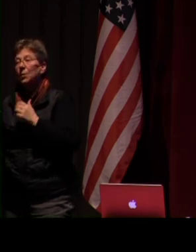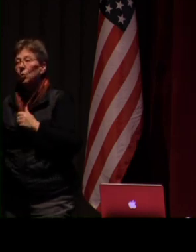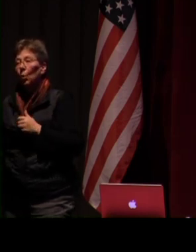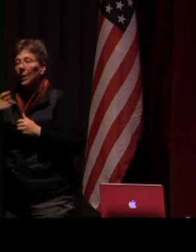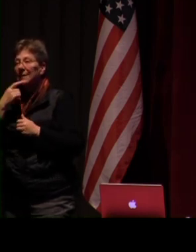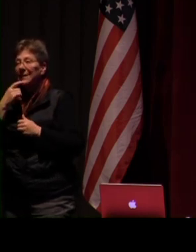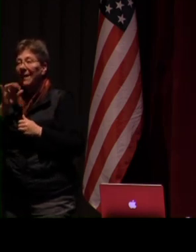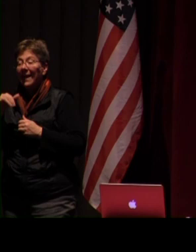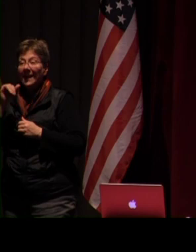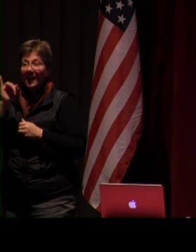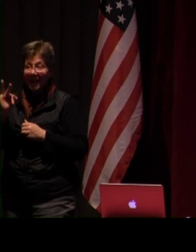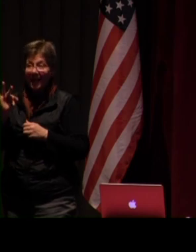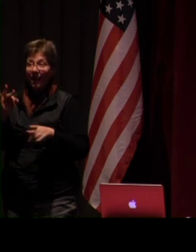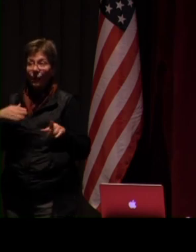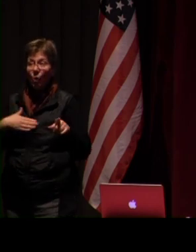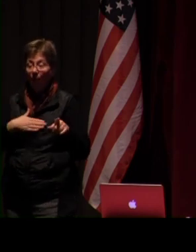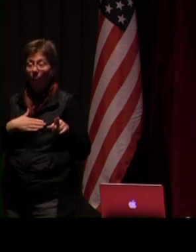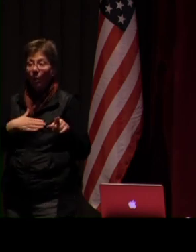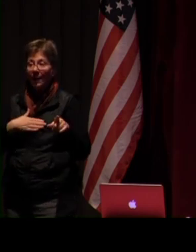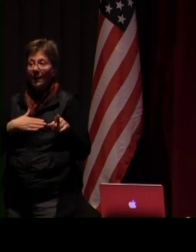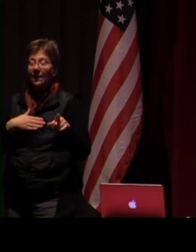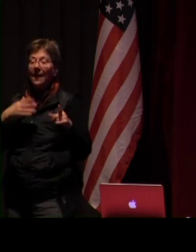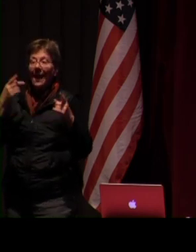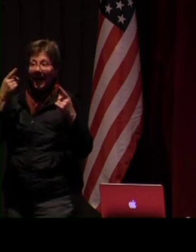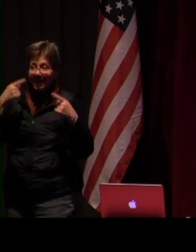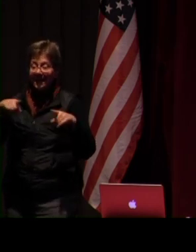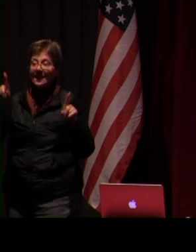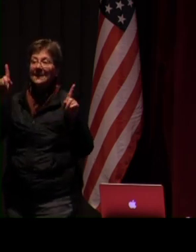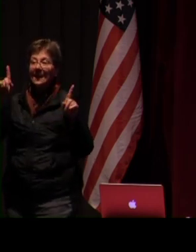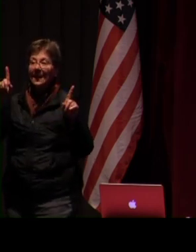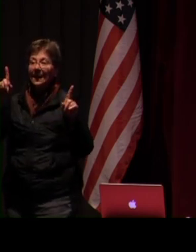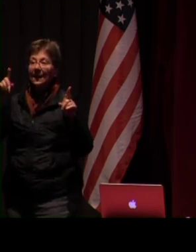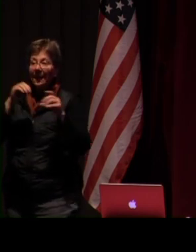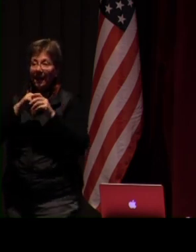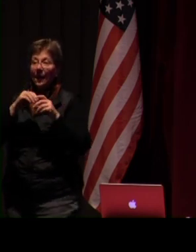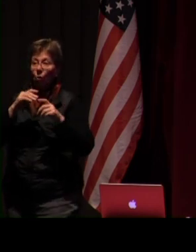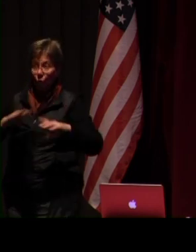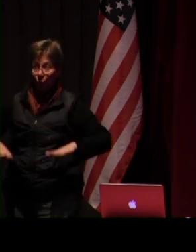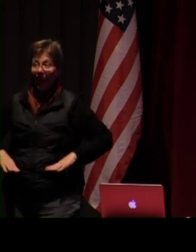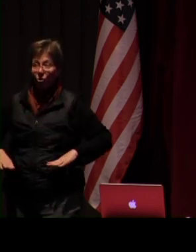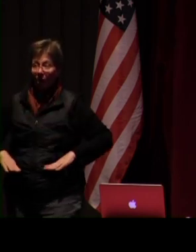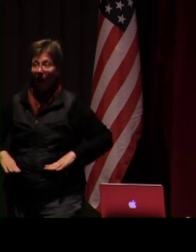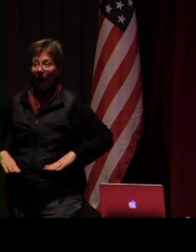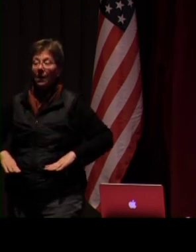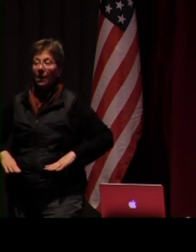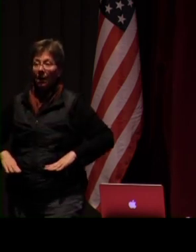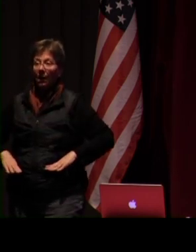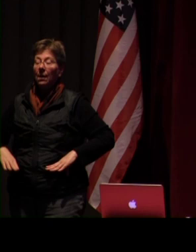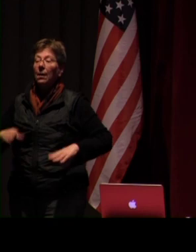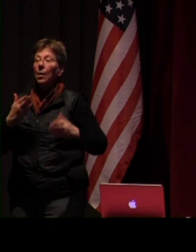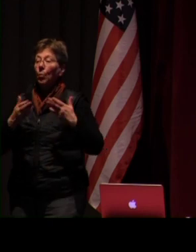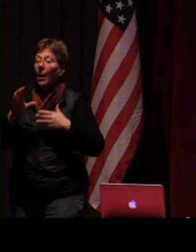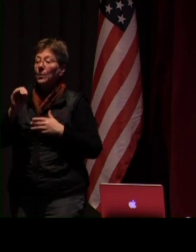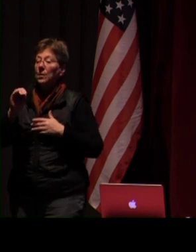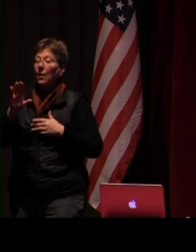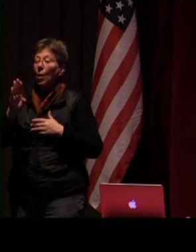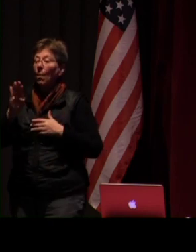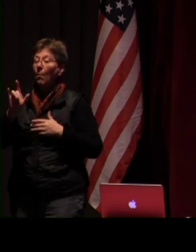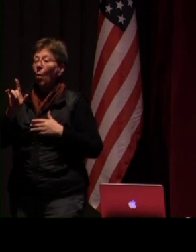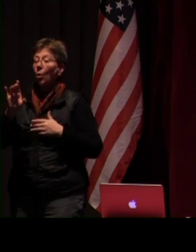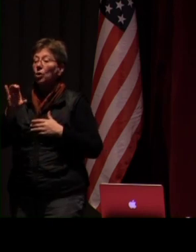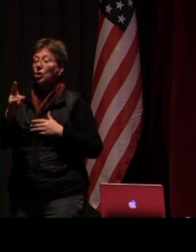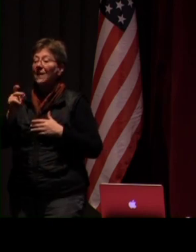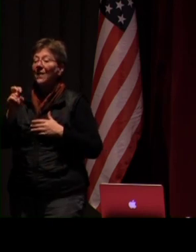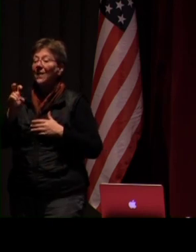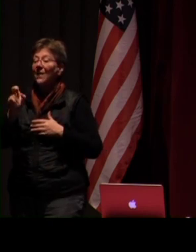like, if he had been succeeding in Russia, perhaps the Bolshevik Revolution, good or bad, I don't know, would have